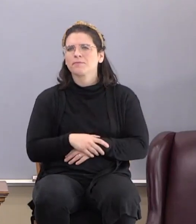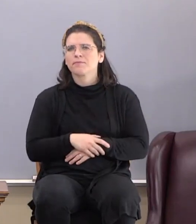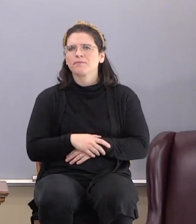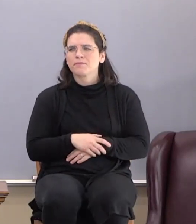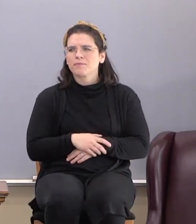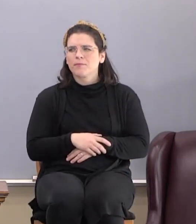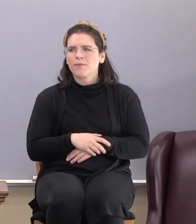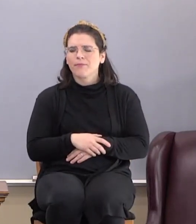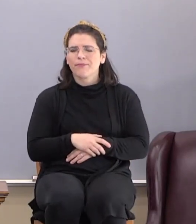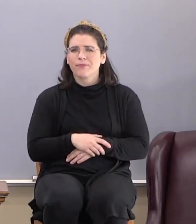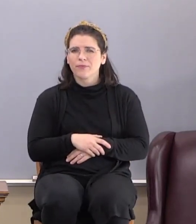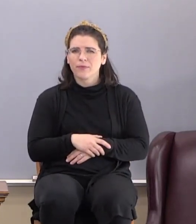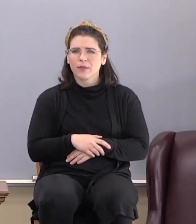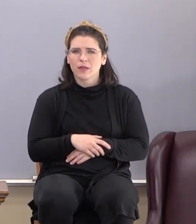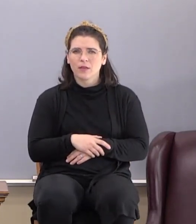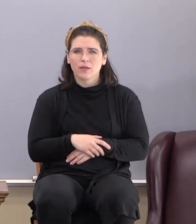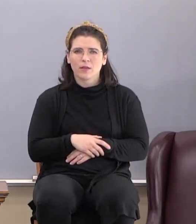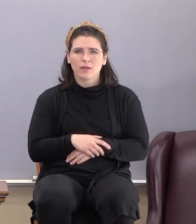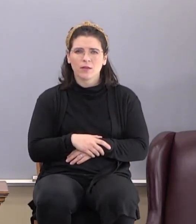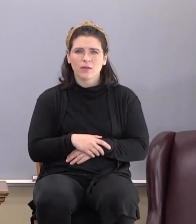again, we want to